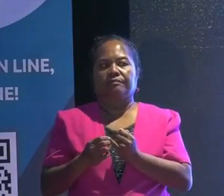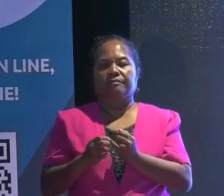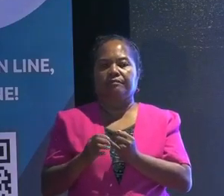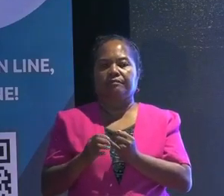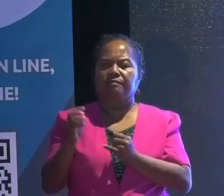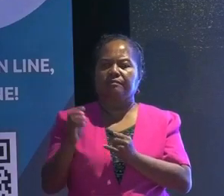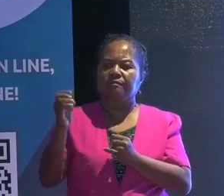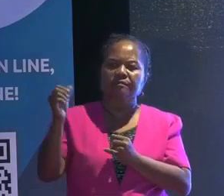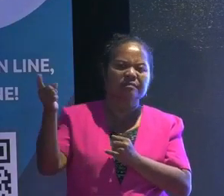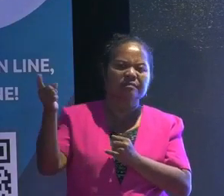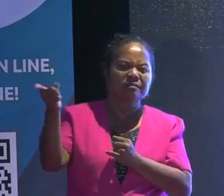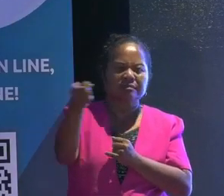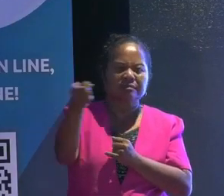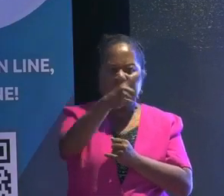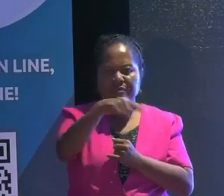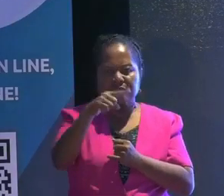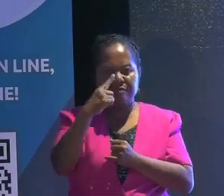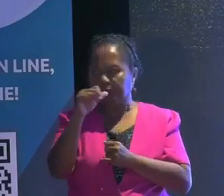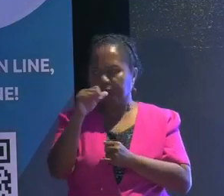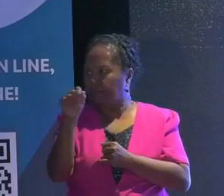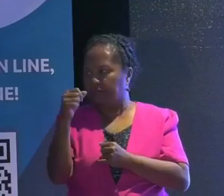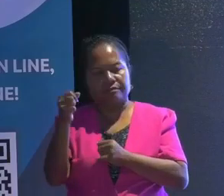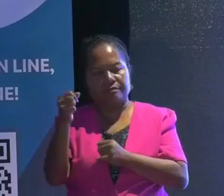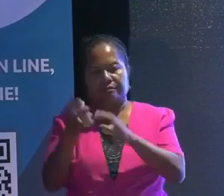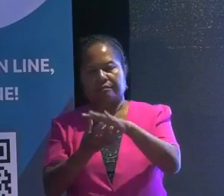Some in front are still without the form.